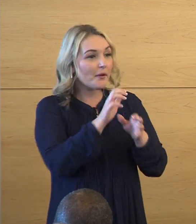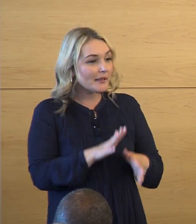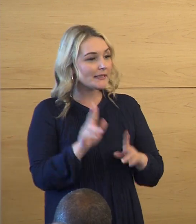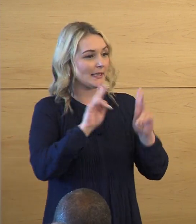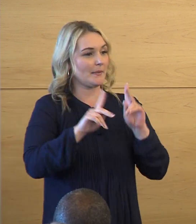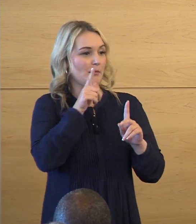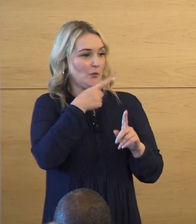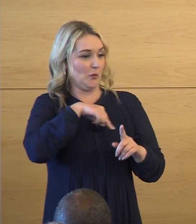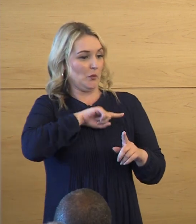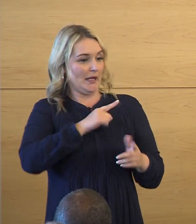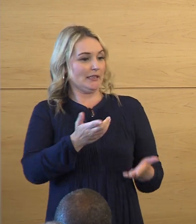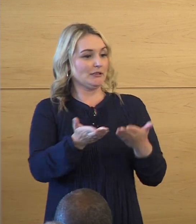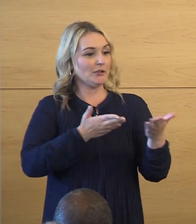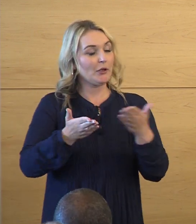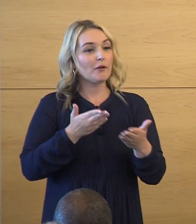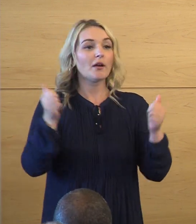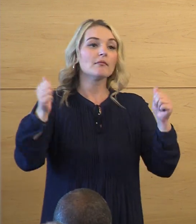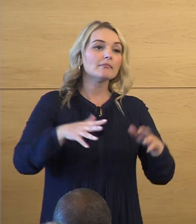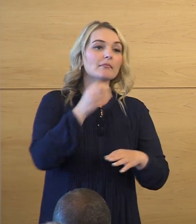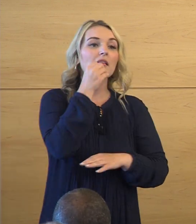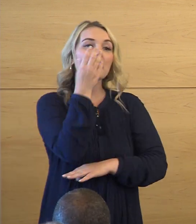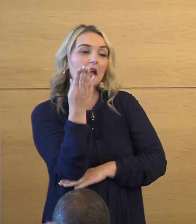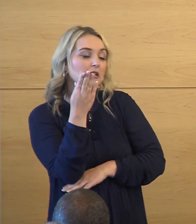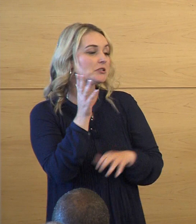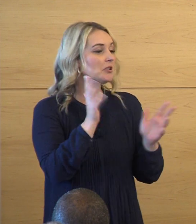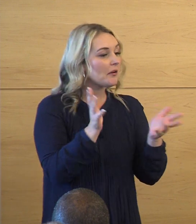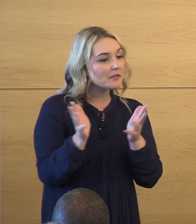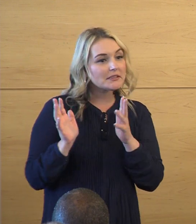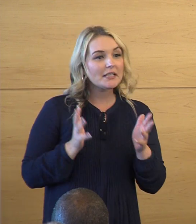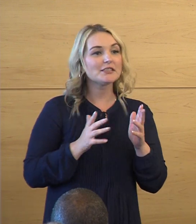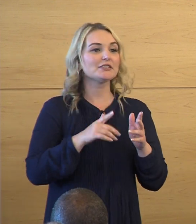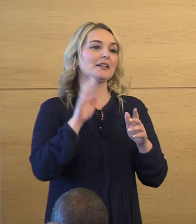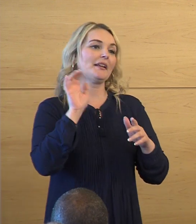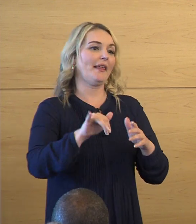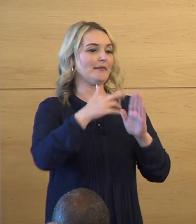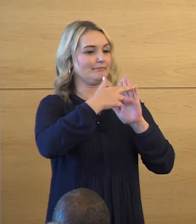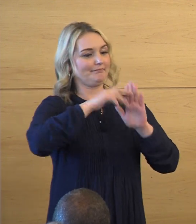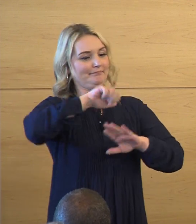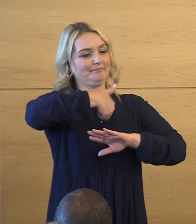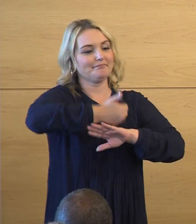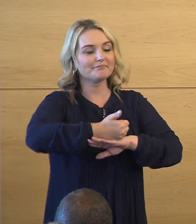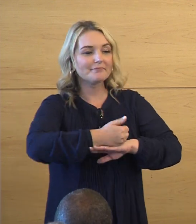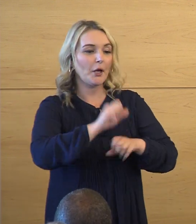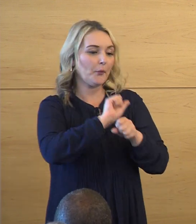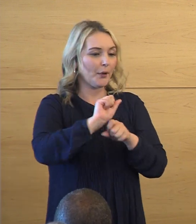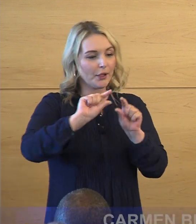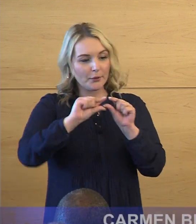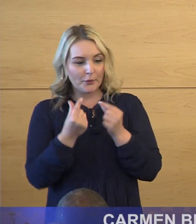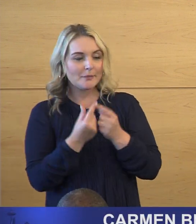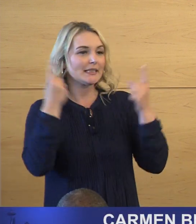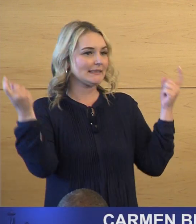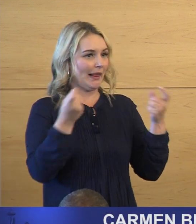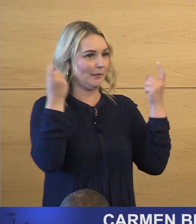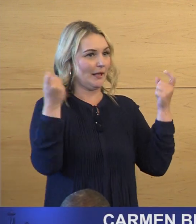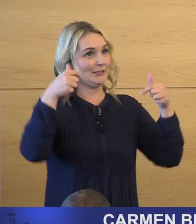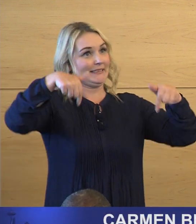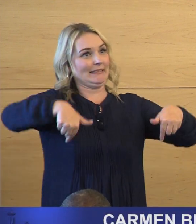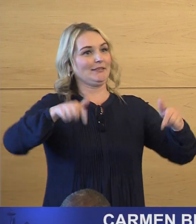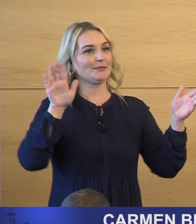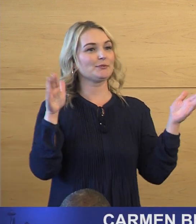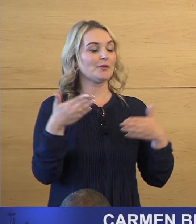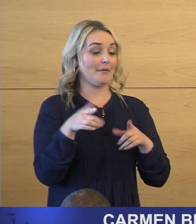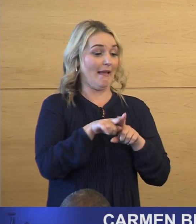we serve. We have lunch, we have conversations, declarations are made, working groups and celebrations. As a